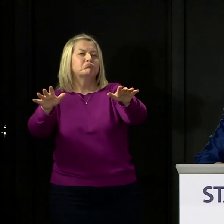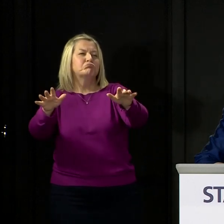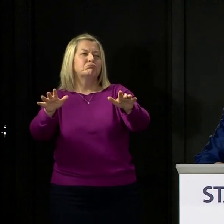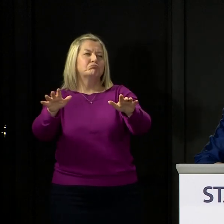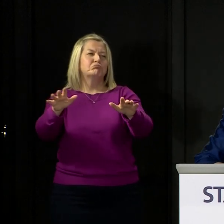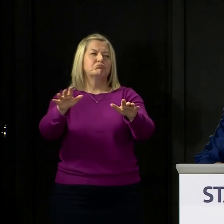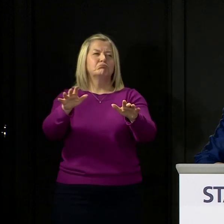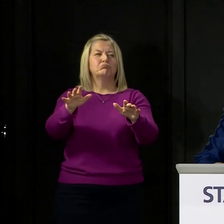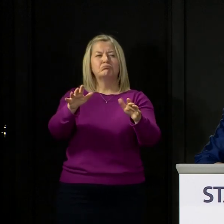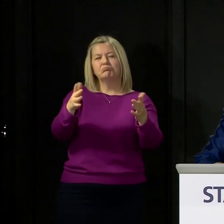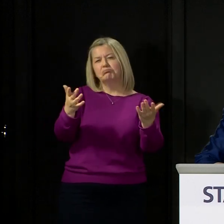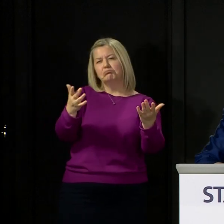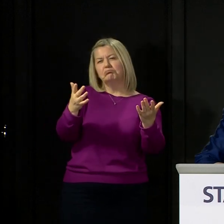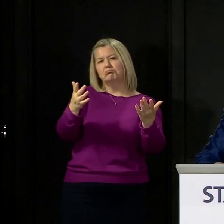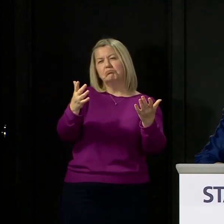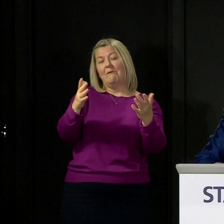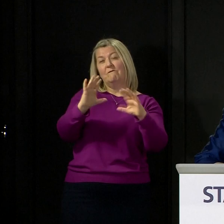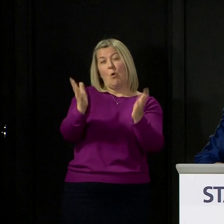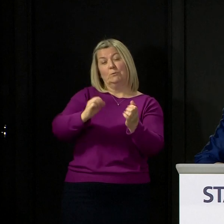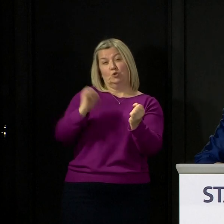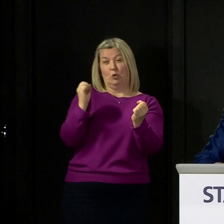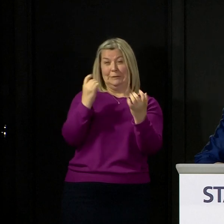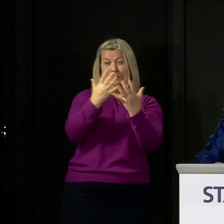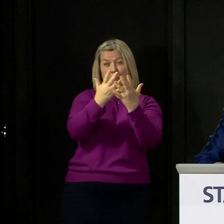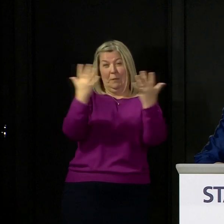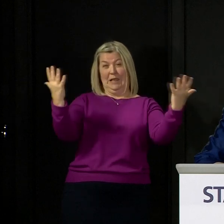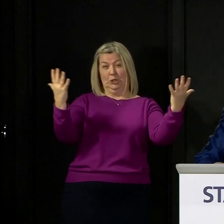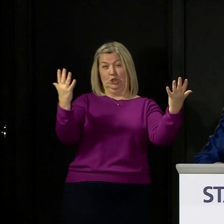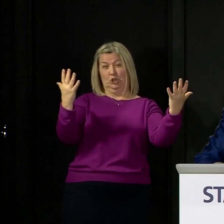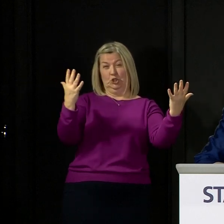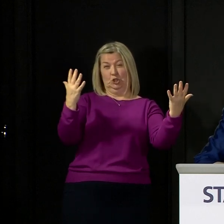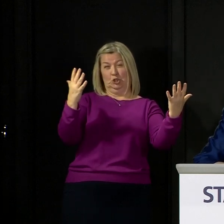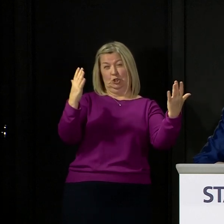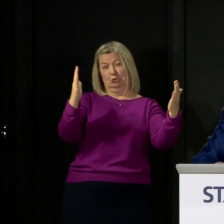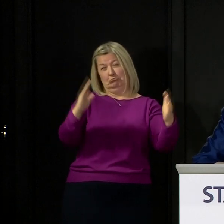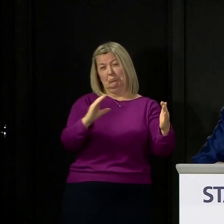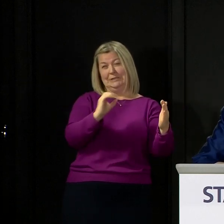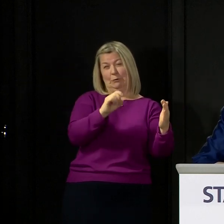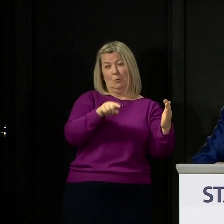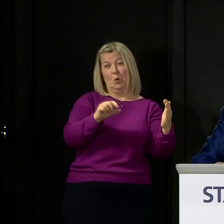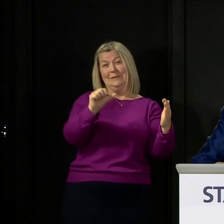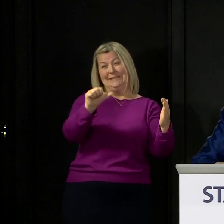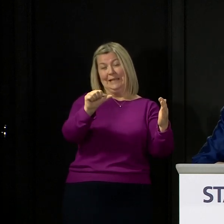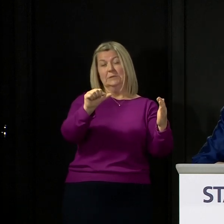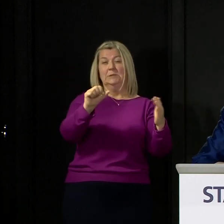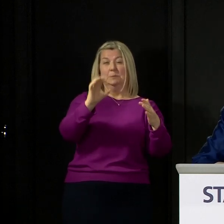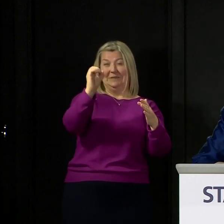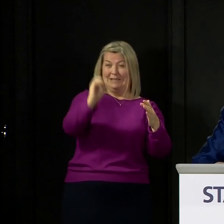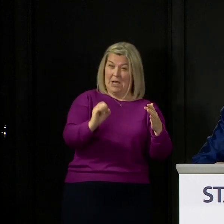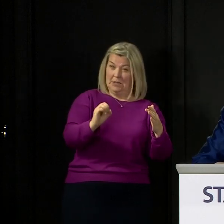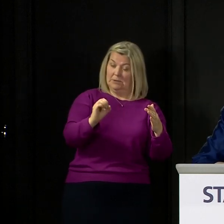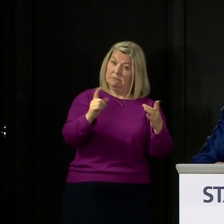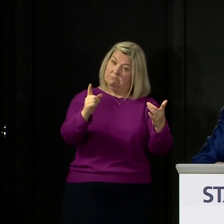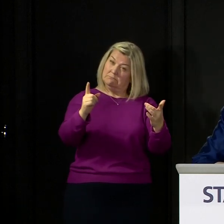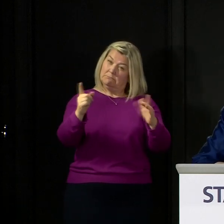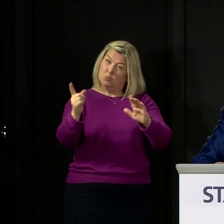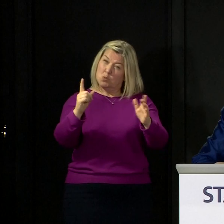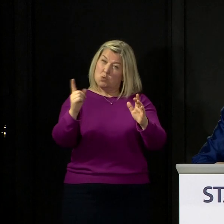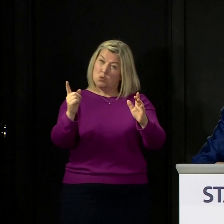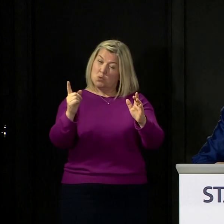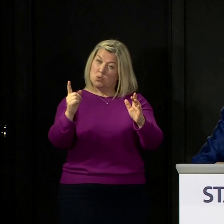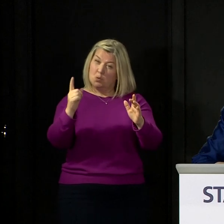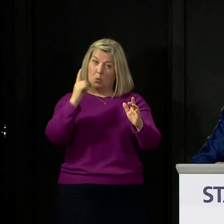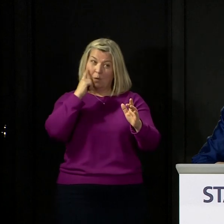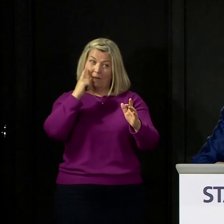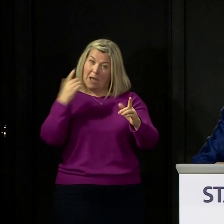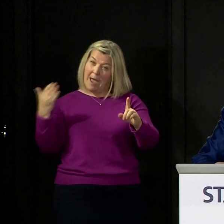about 0.6%, so a kind of back of a fag packet calculation of the number of deaths would suggest close to 500,000 people. I mean, is